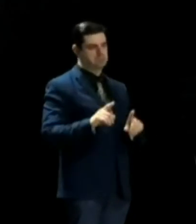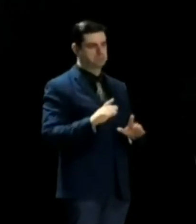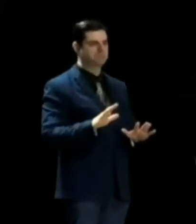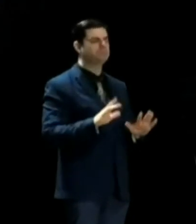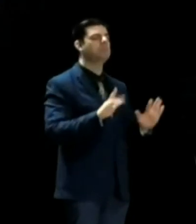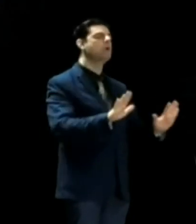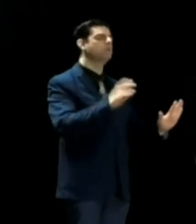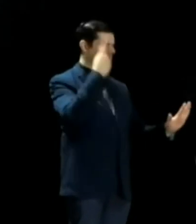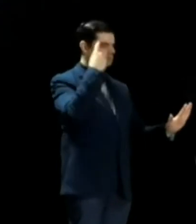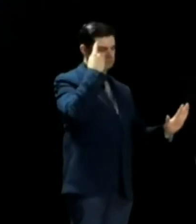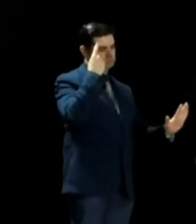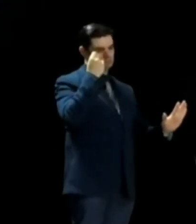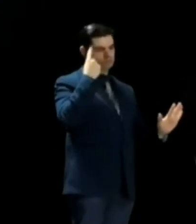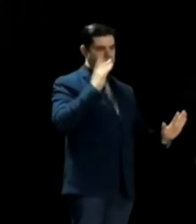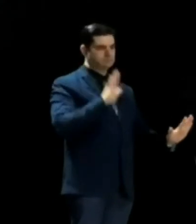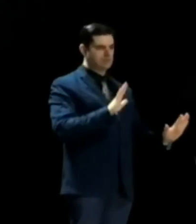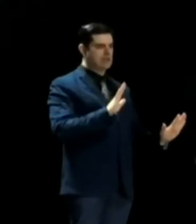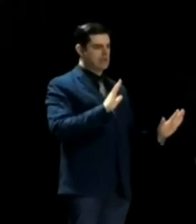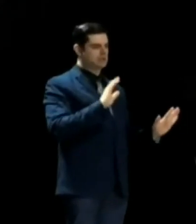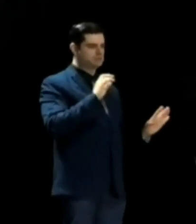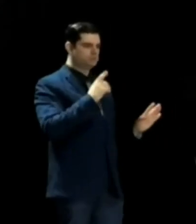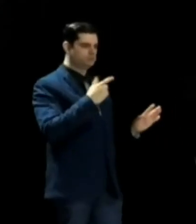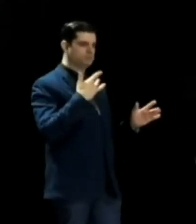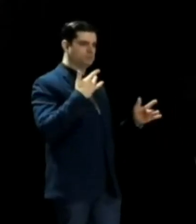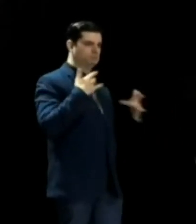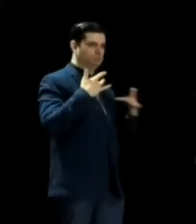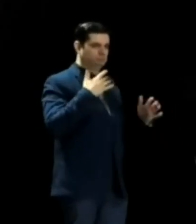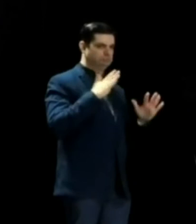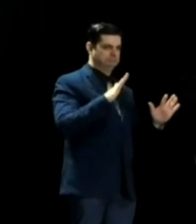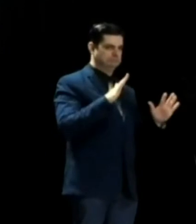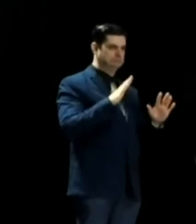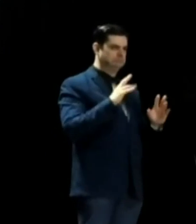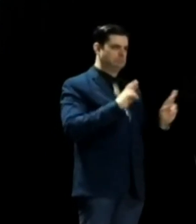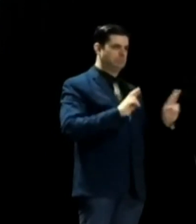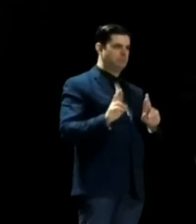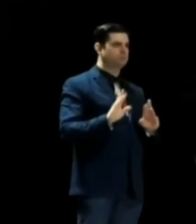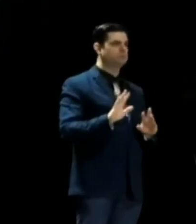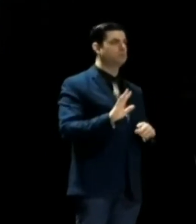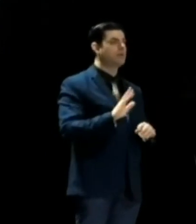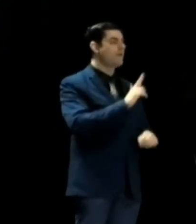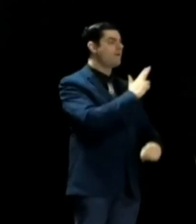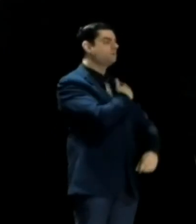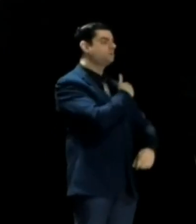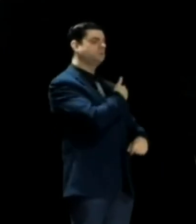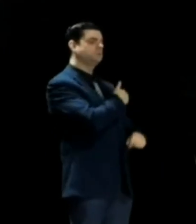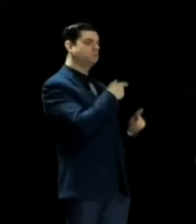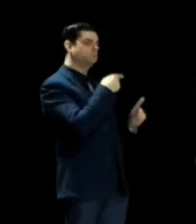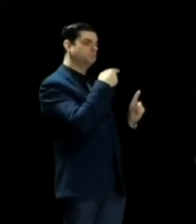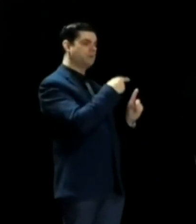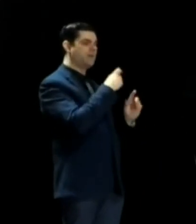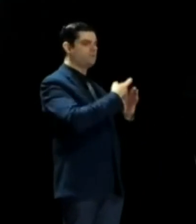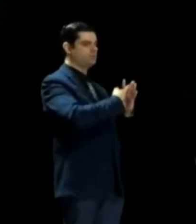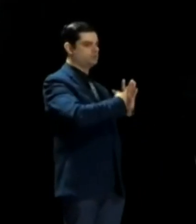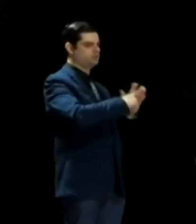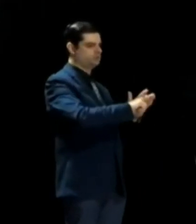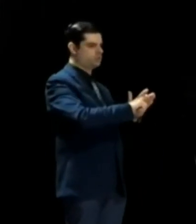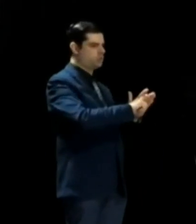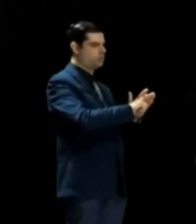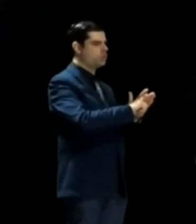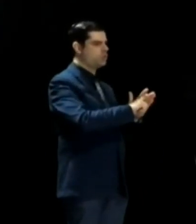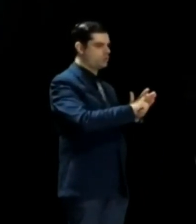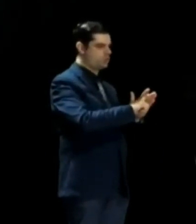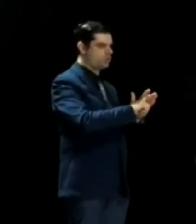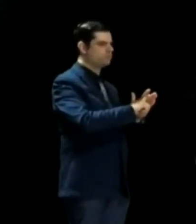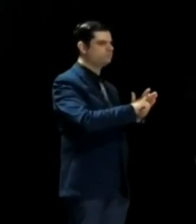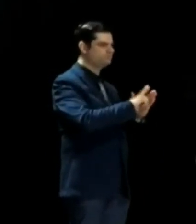case today to the governor and that you need to let these hospitals start their elective surgeries. You need to let people who need to